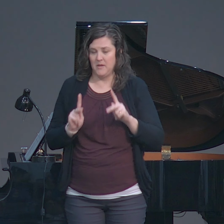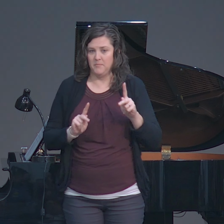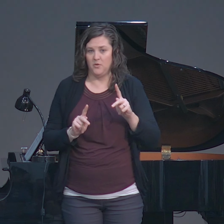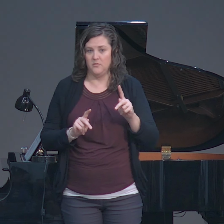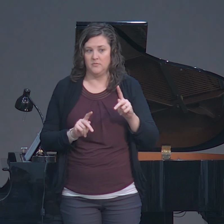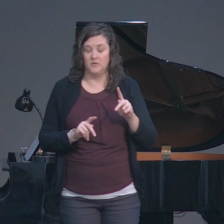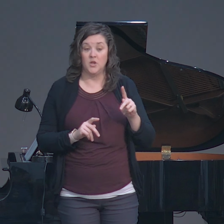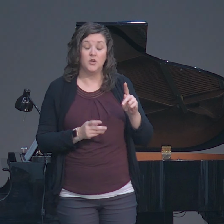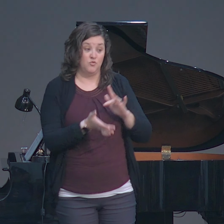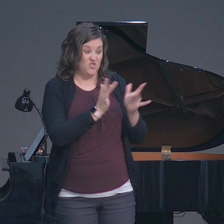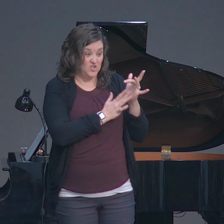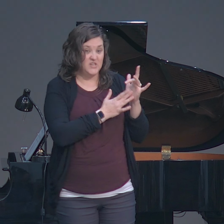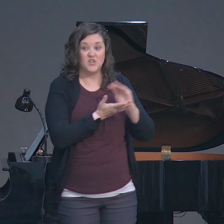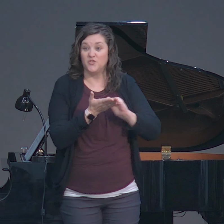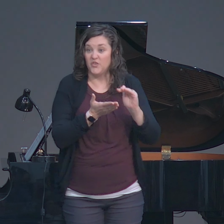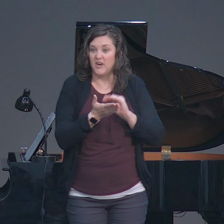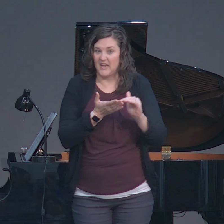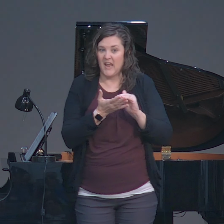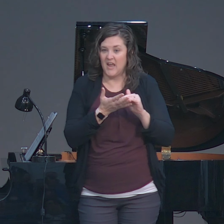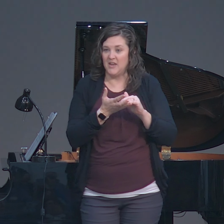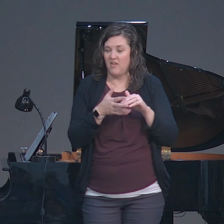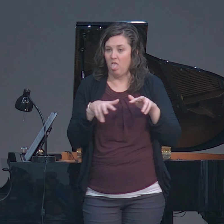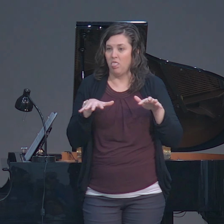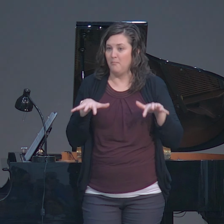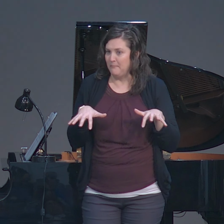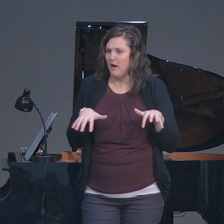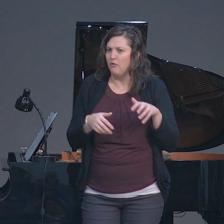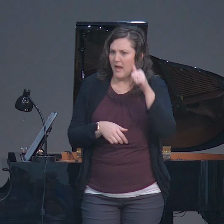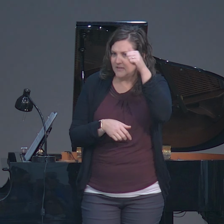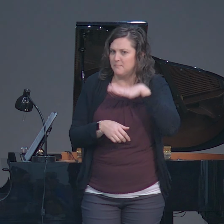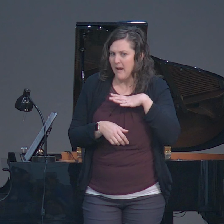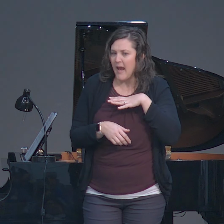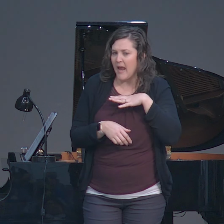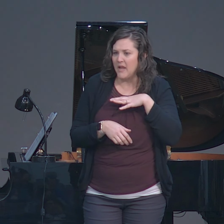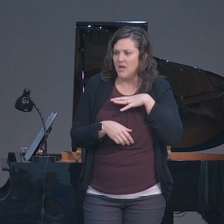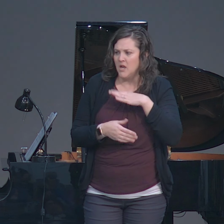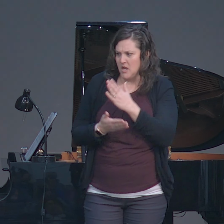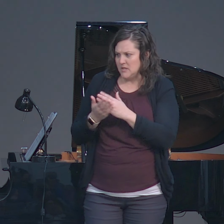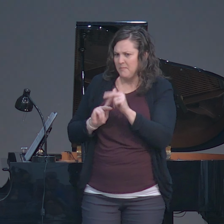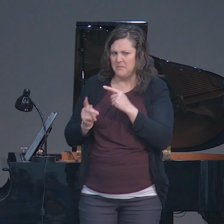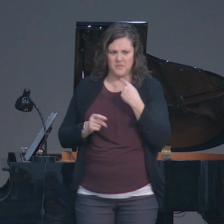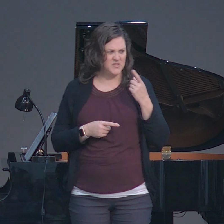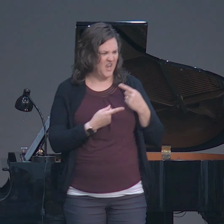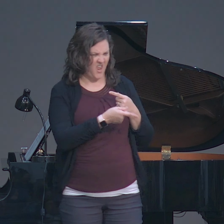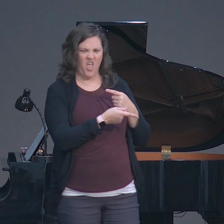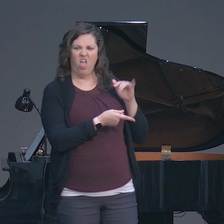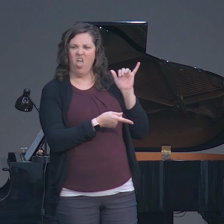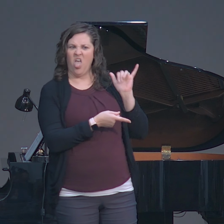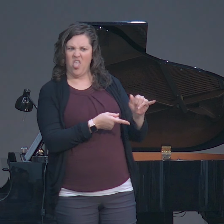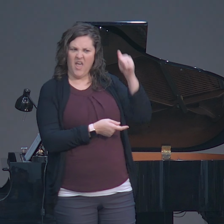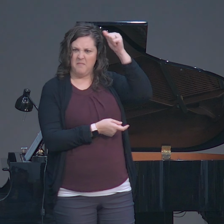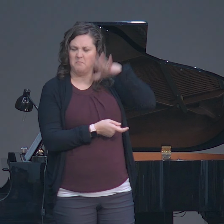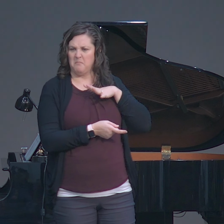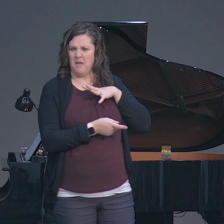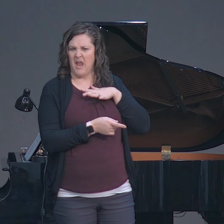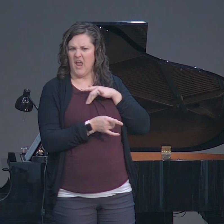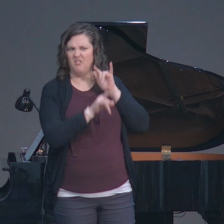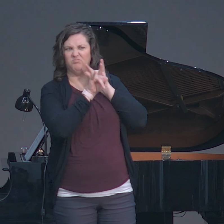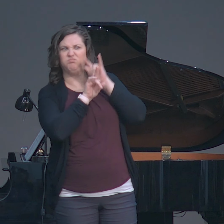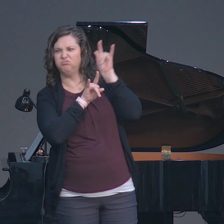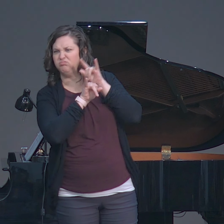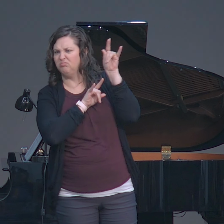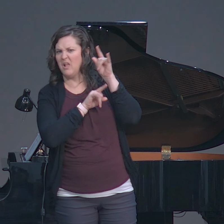us that some of the scribes said to themselves, "This man is blaspheming.